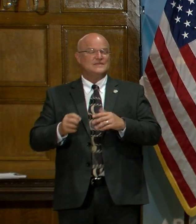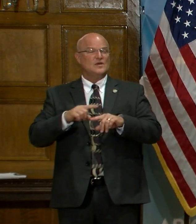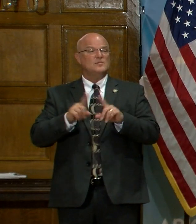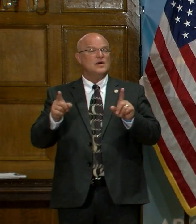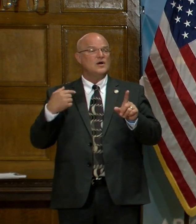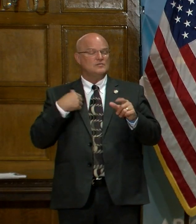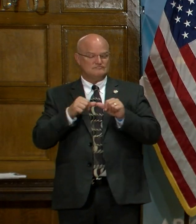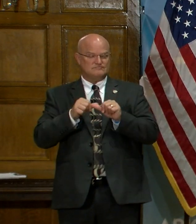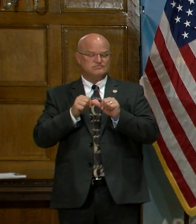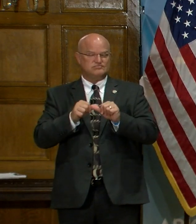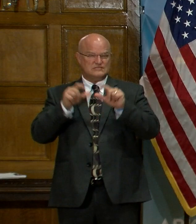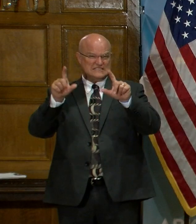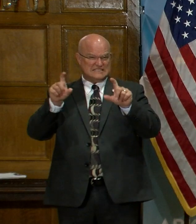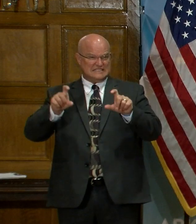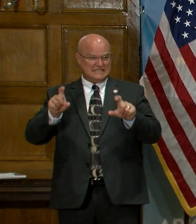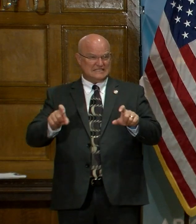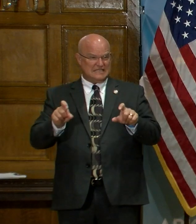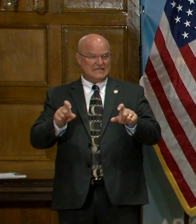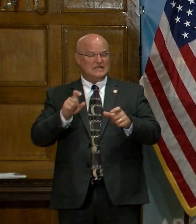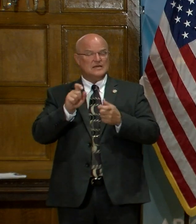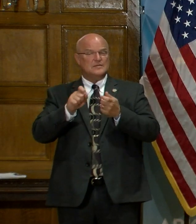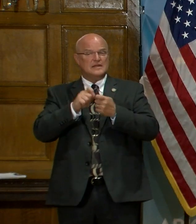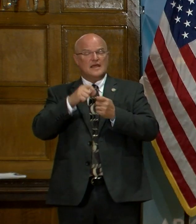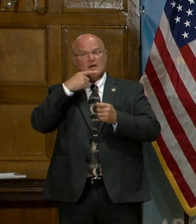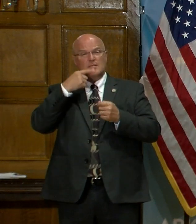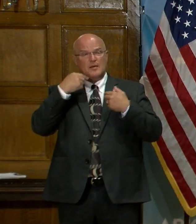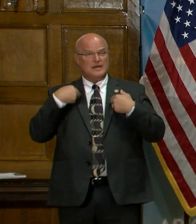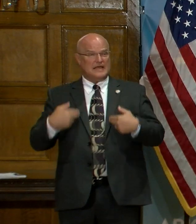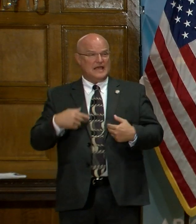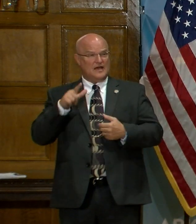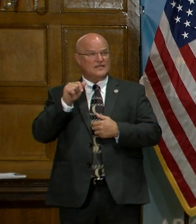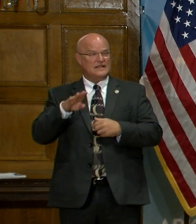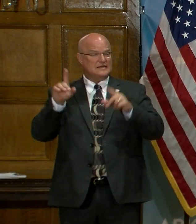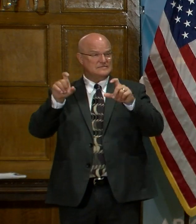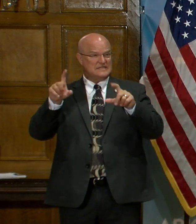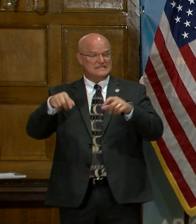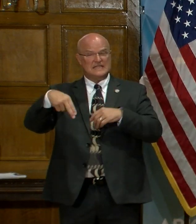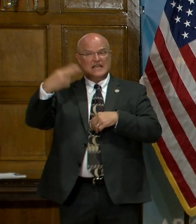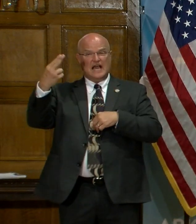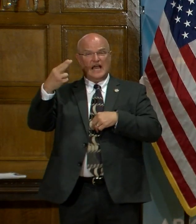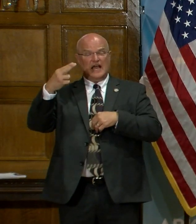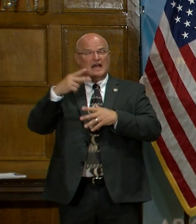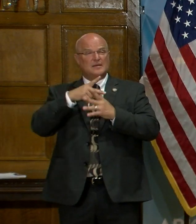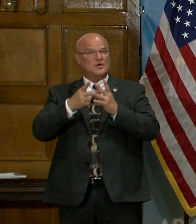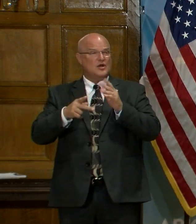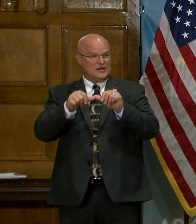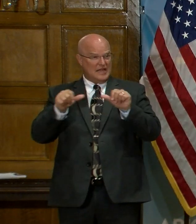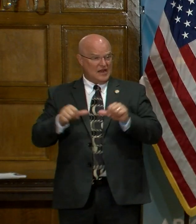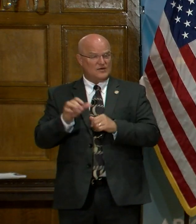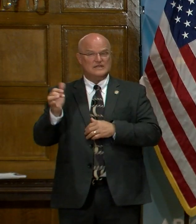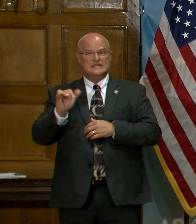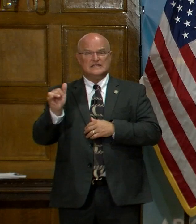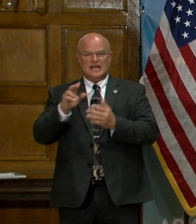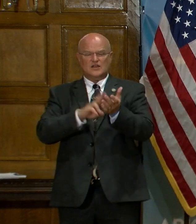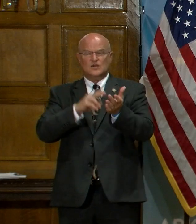But we are continuing to test. We're particularly at the public health lab testing high priority areas like nursing homes and